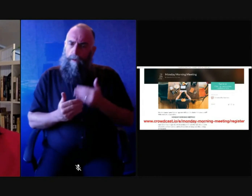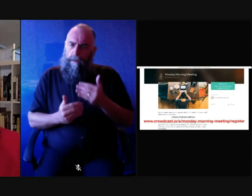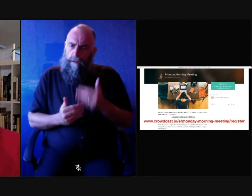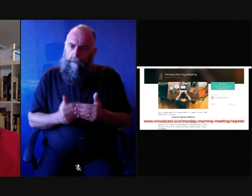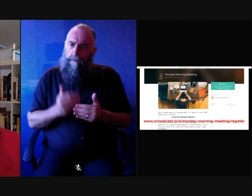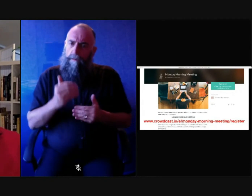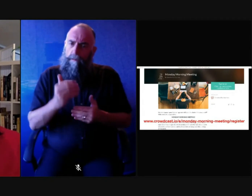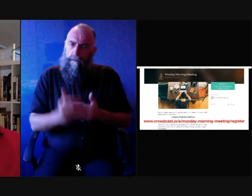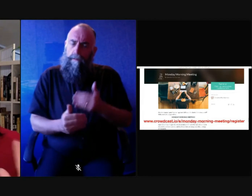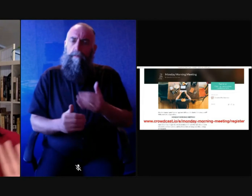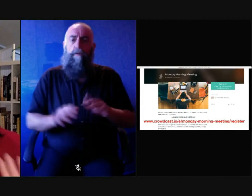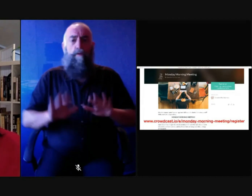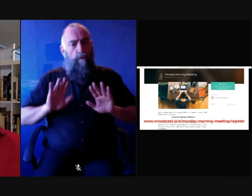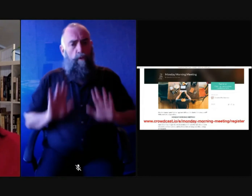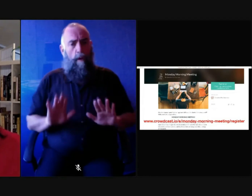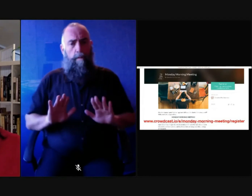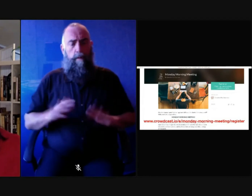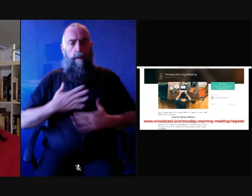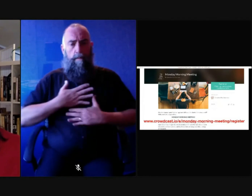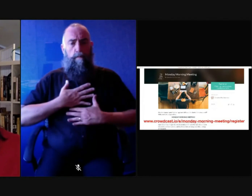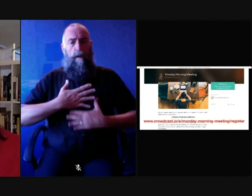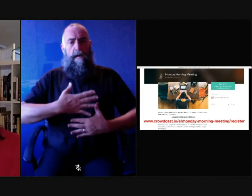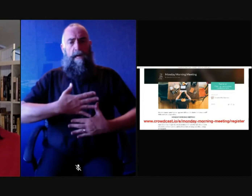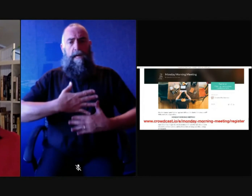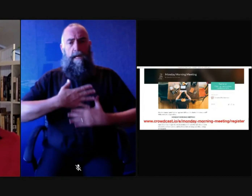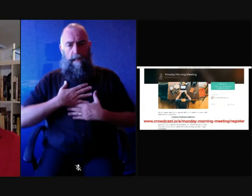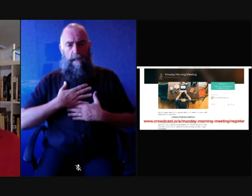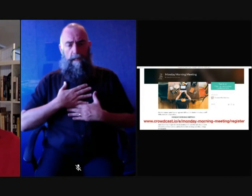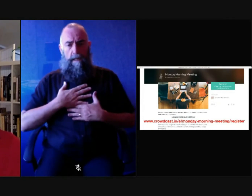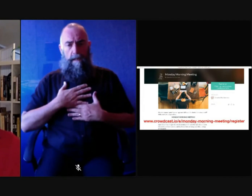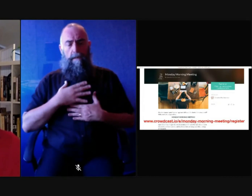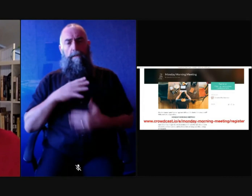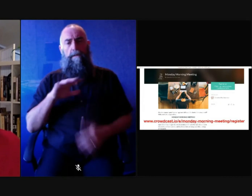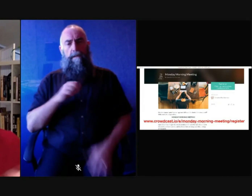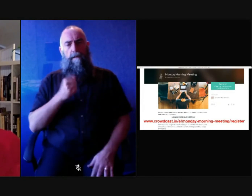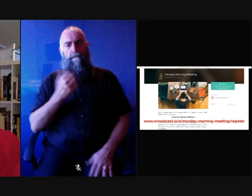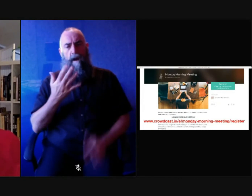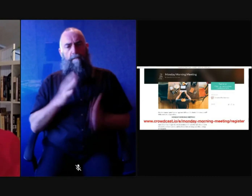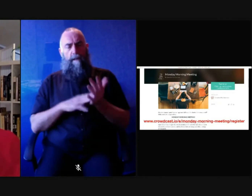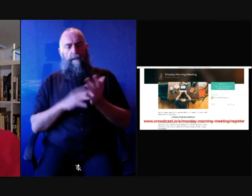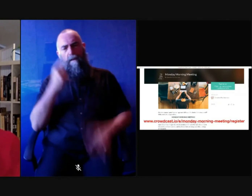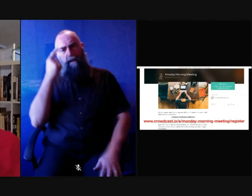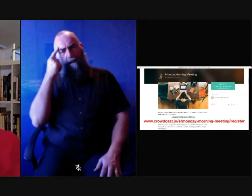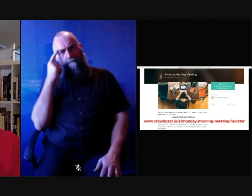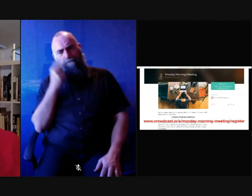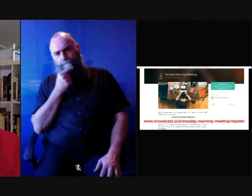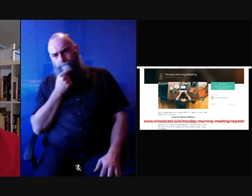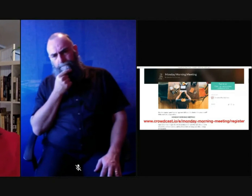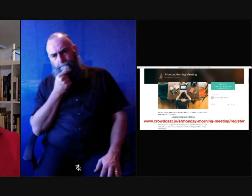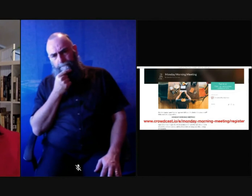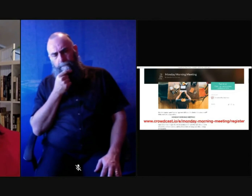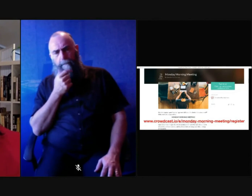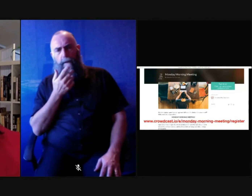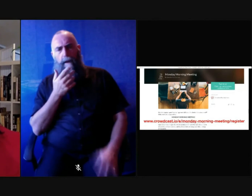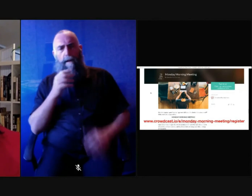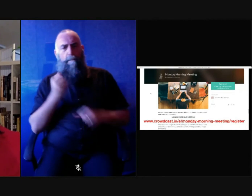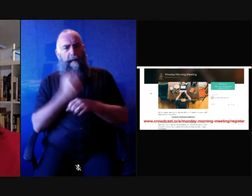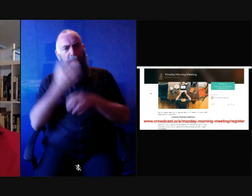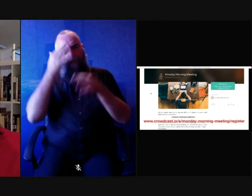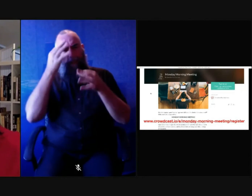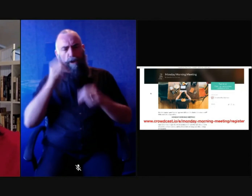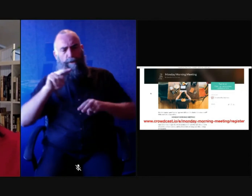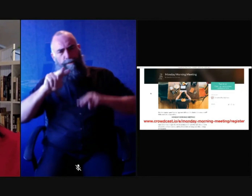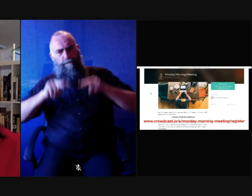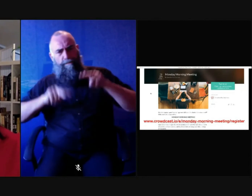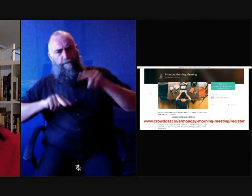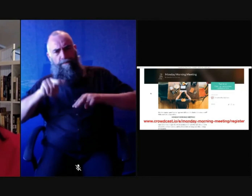take a moment, and just try things and see whether or not they're working. Evaluate whether or not they're working, and encourage other people to do